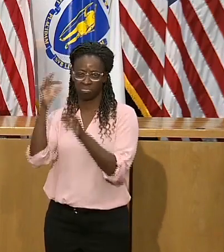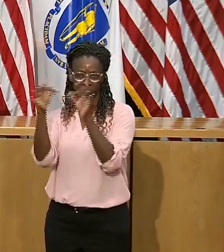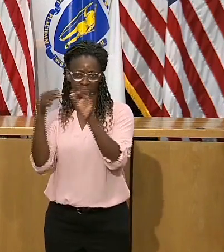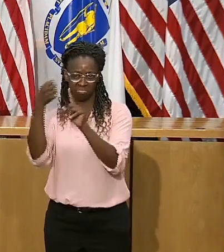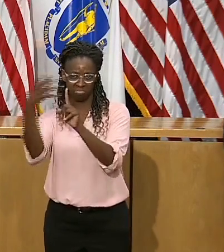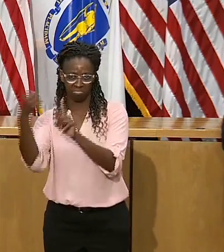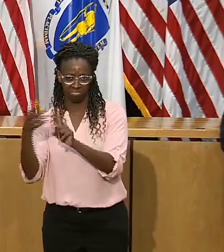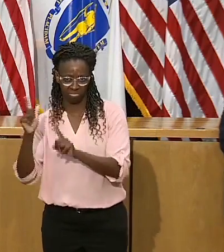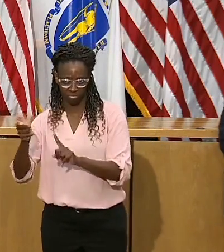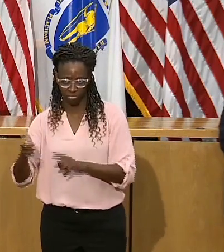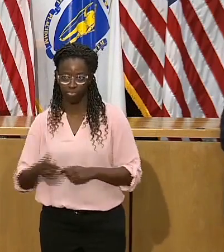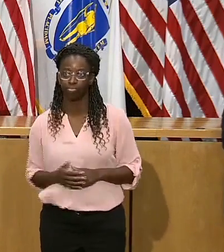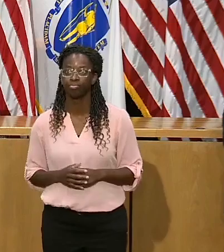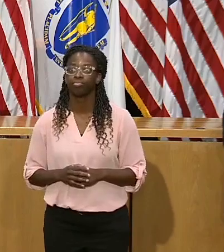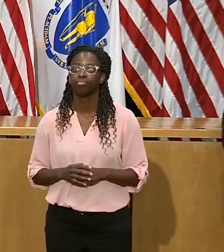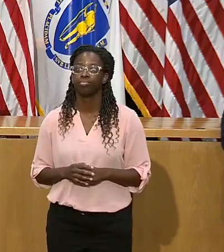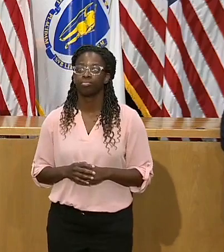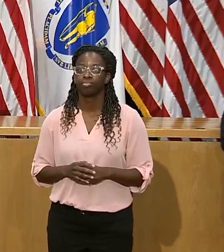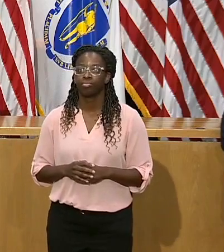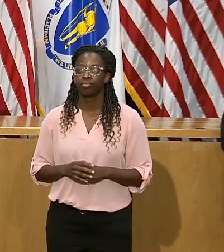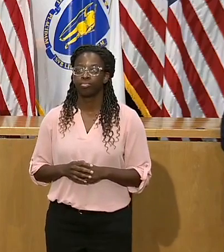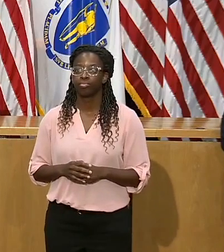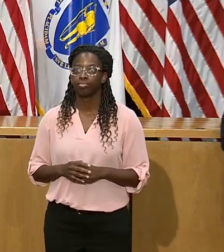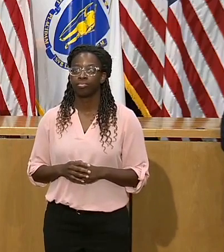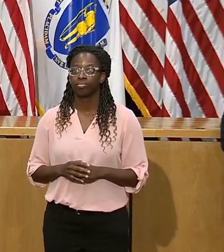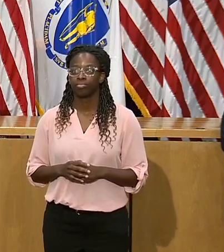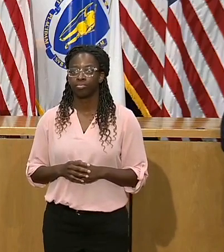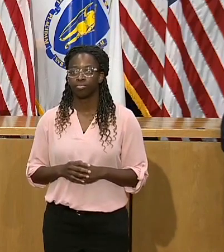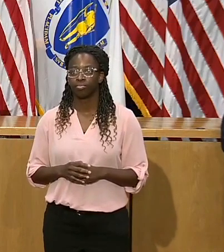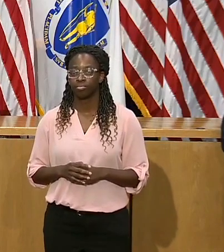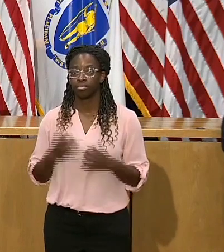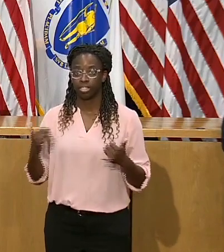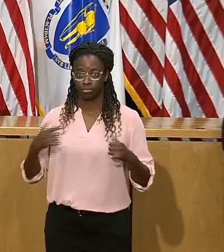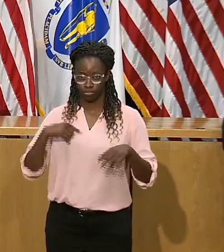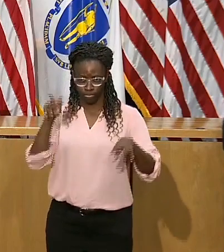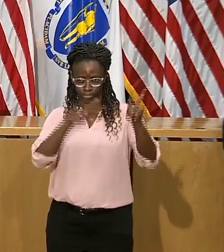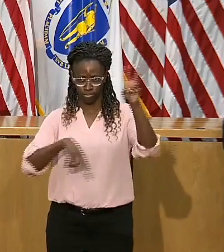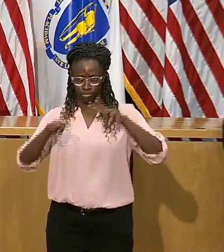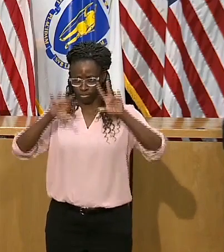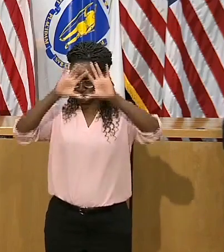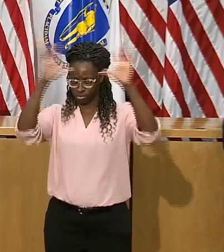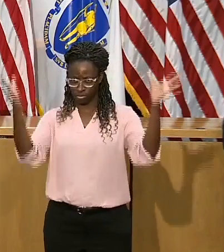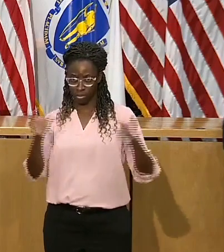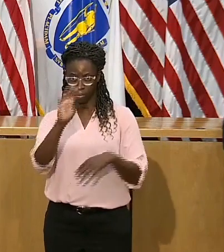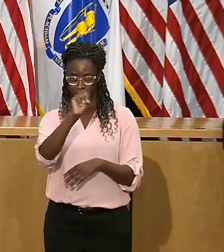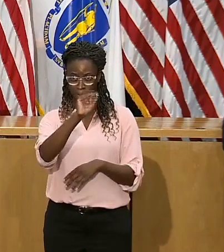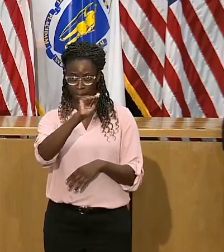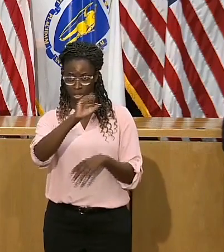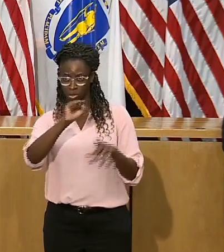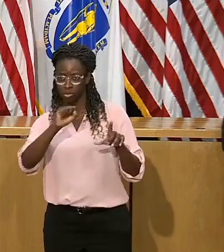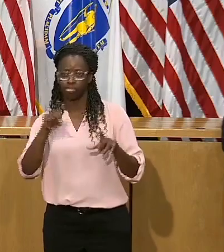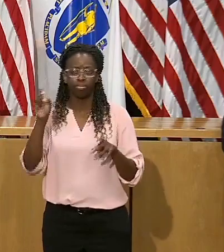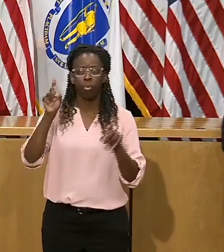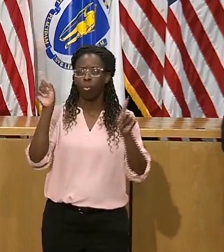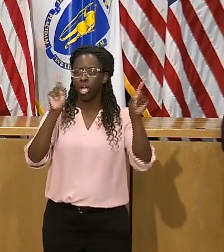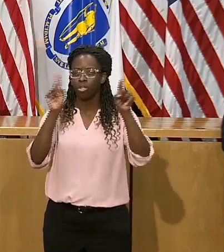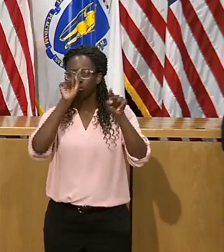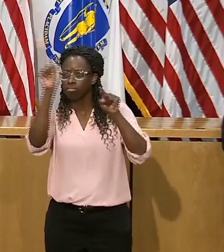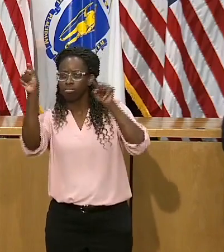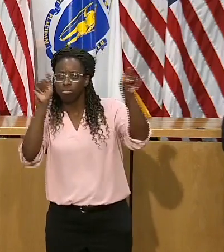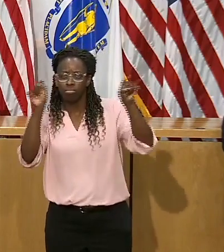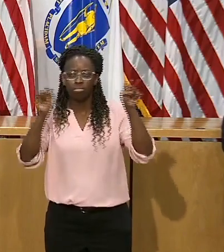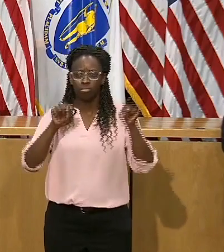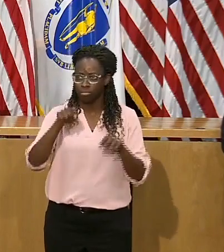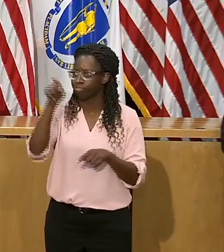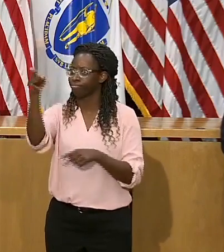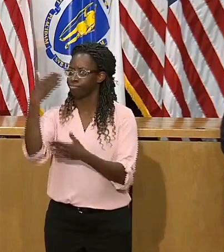reskill or skill up where we know employment opportunities are available. That includes jobs that previously existed and those that have come